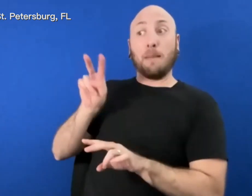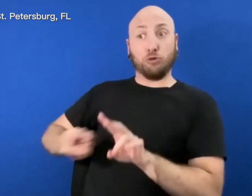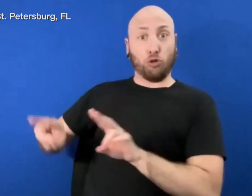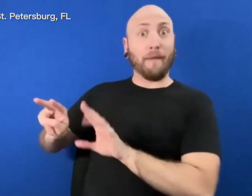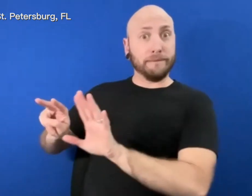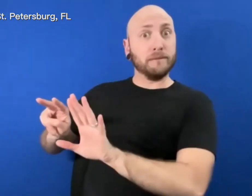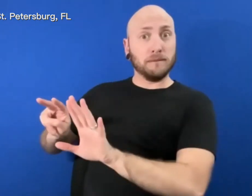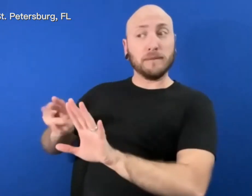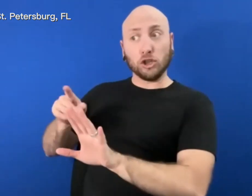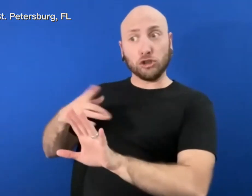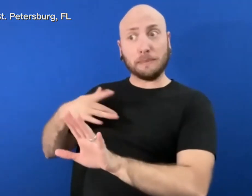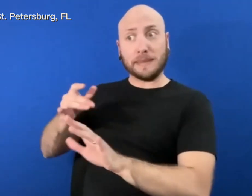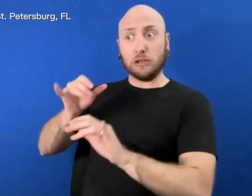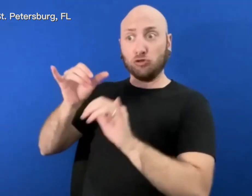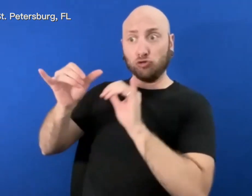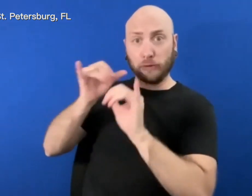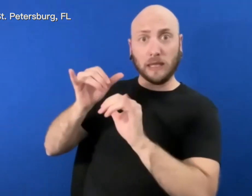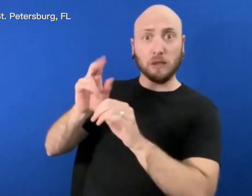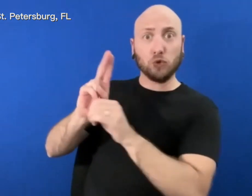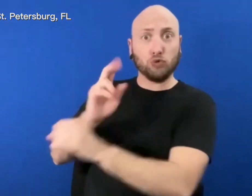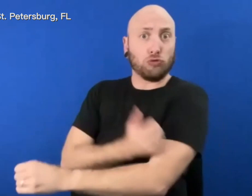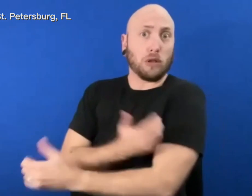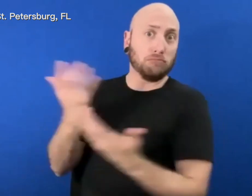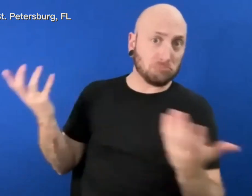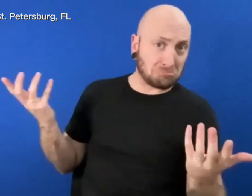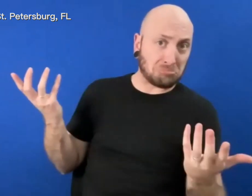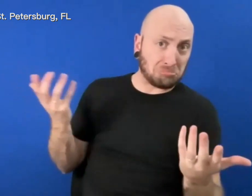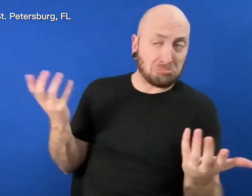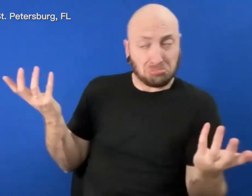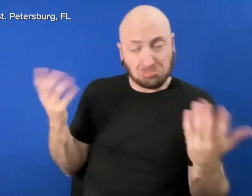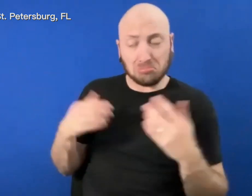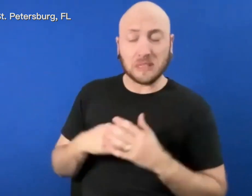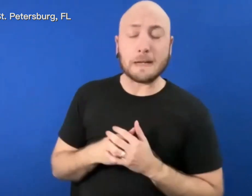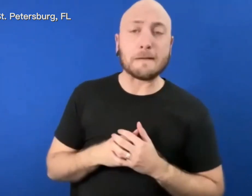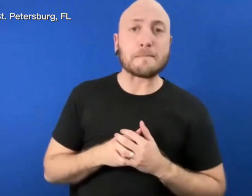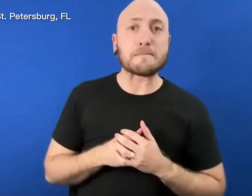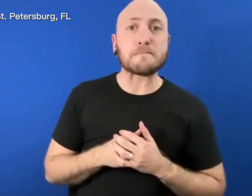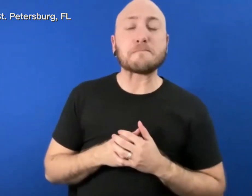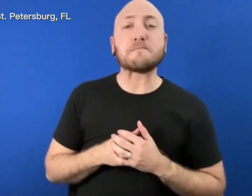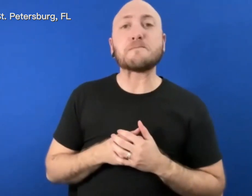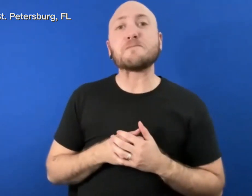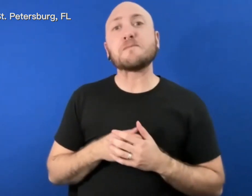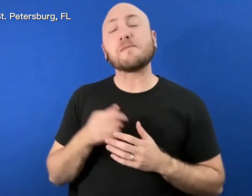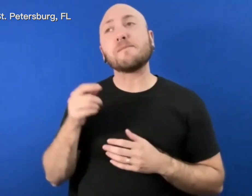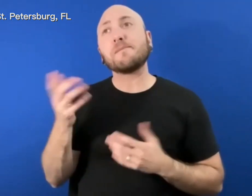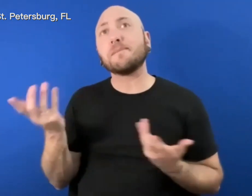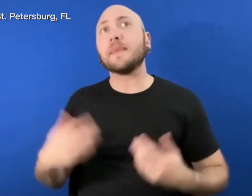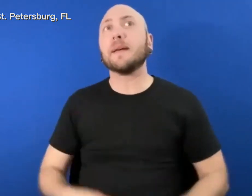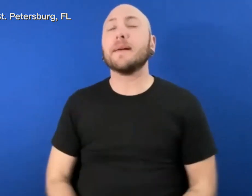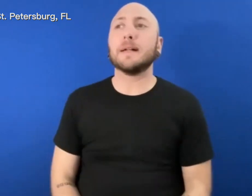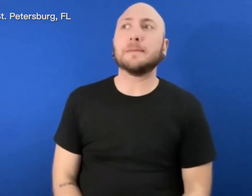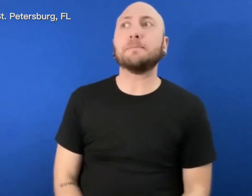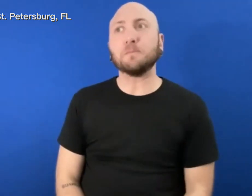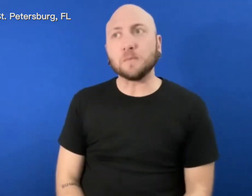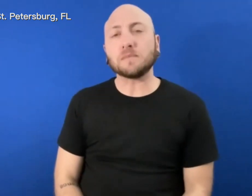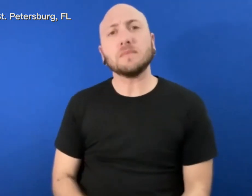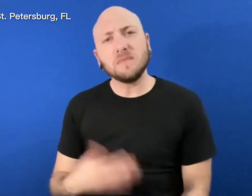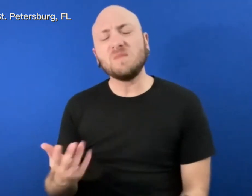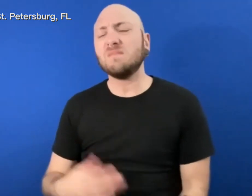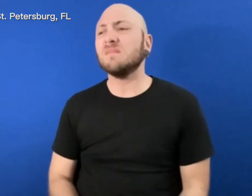observation, that's the type of person she was. And so my mom wasn't really, she wasn't the type of mom to like bring me